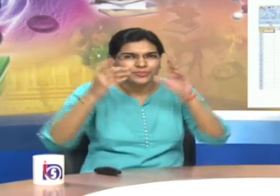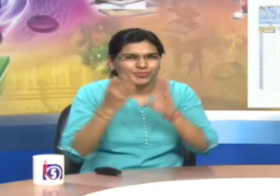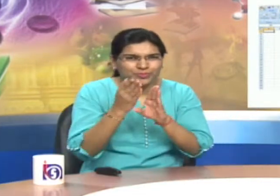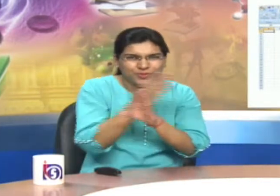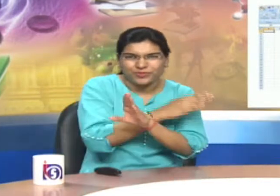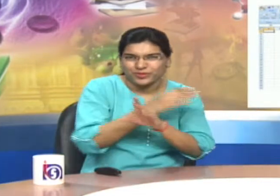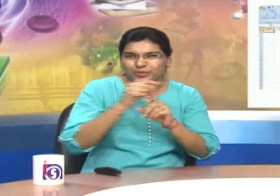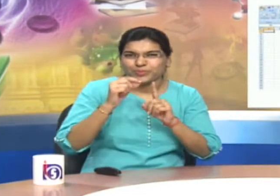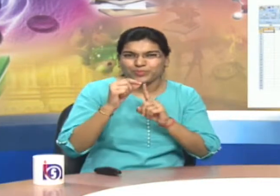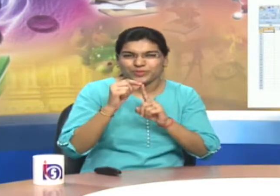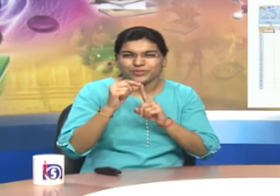mouse,